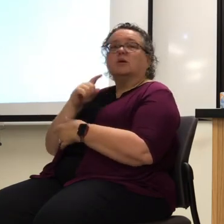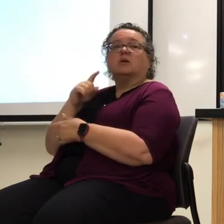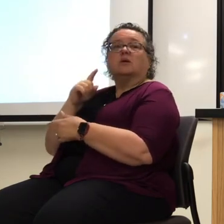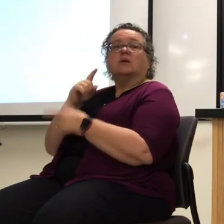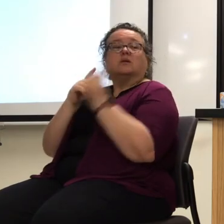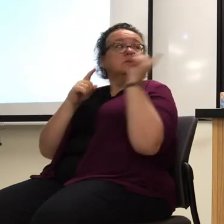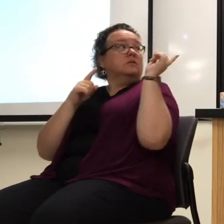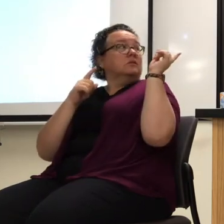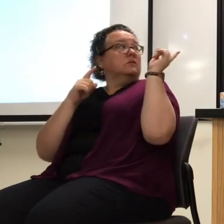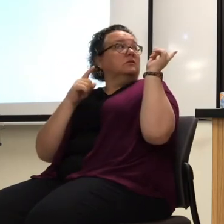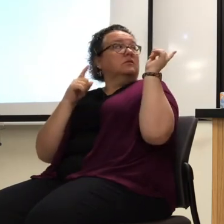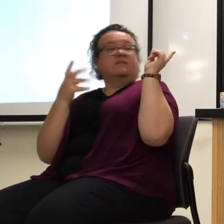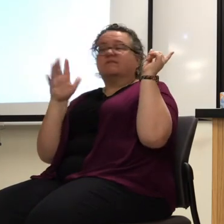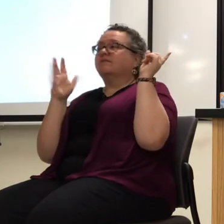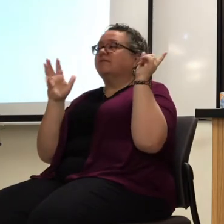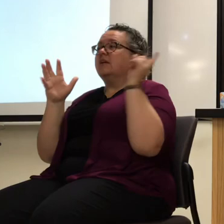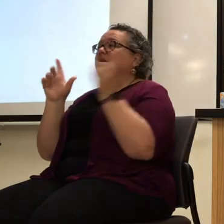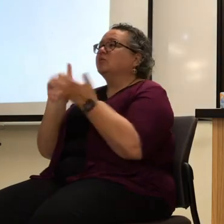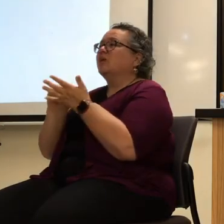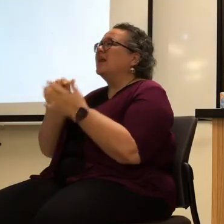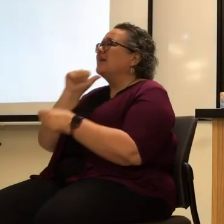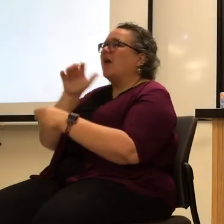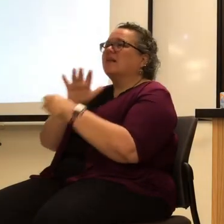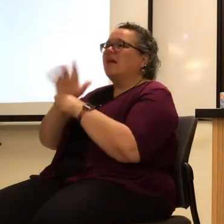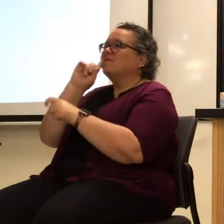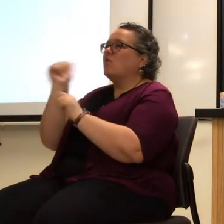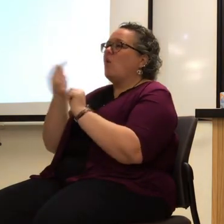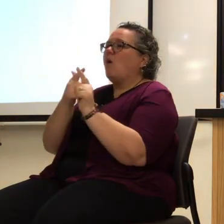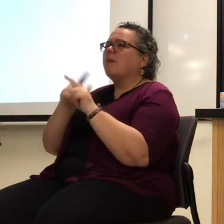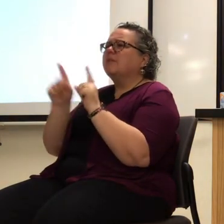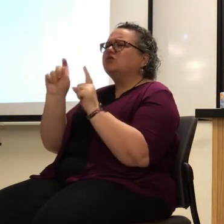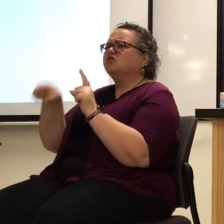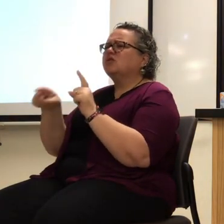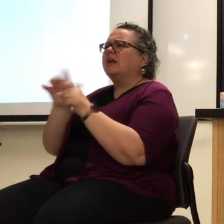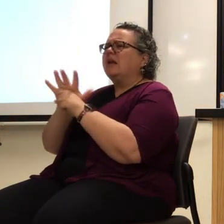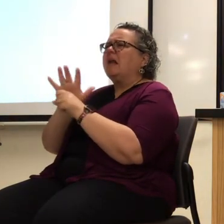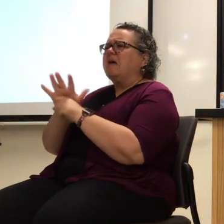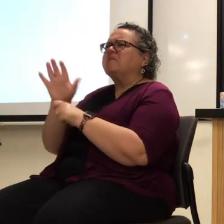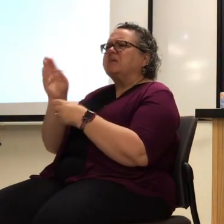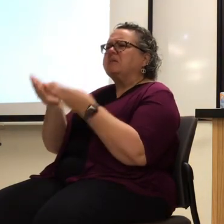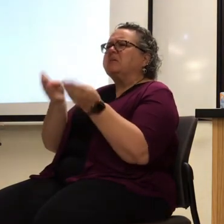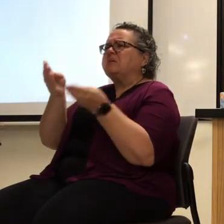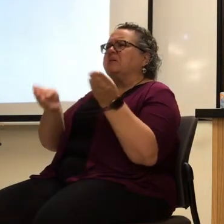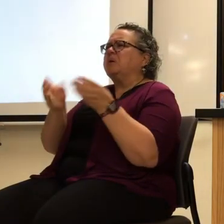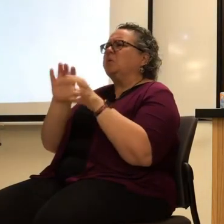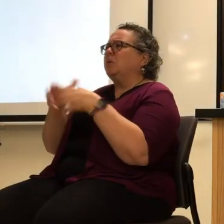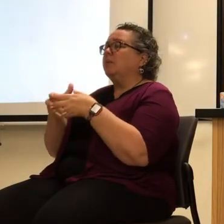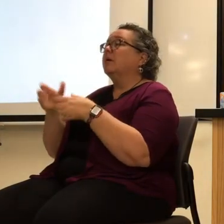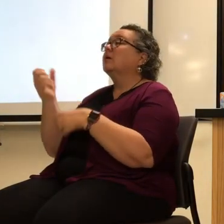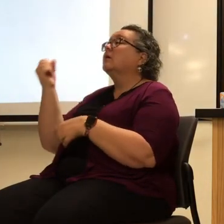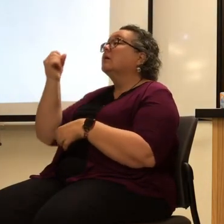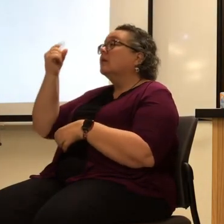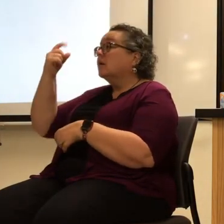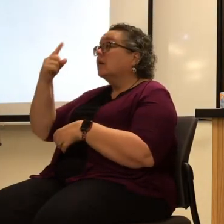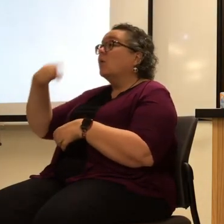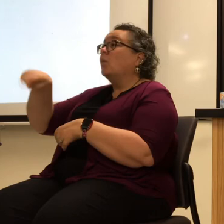I did print out this for you. I didn't print out enough for everybody, but I think there should be enough to go around. What I need from you when you're done,